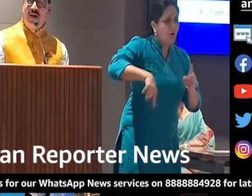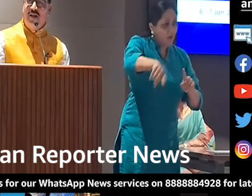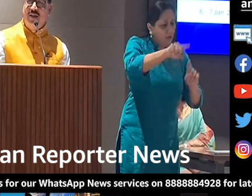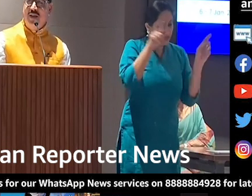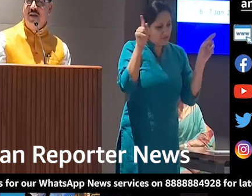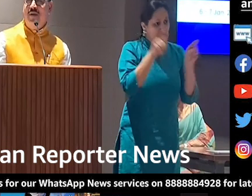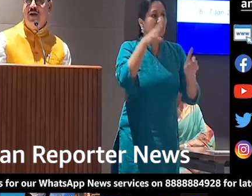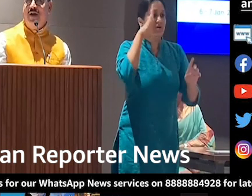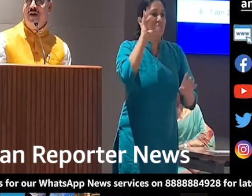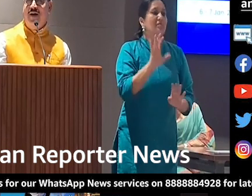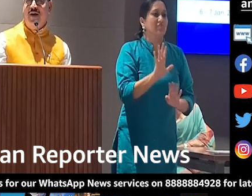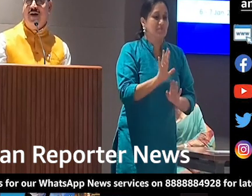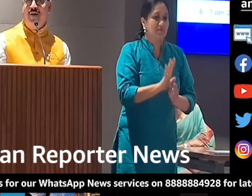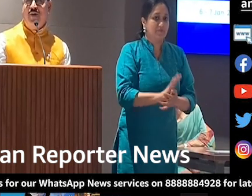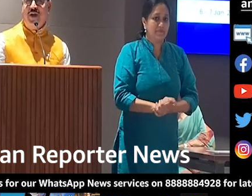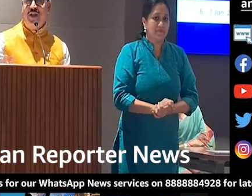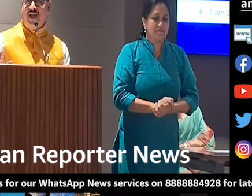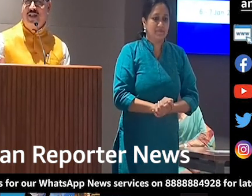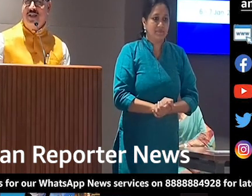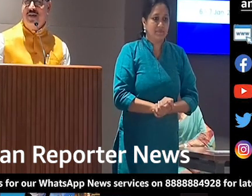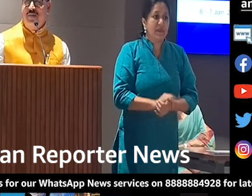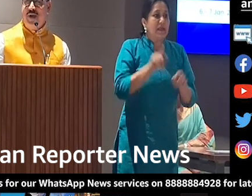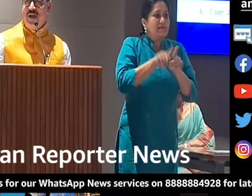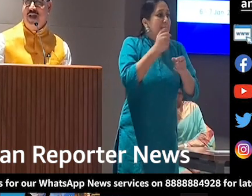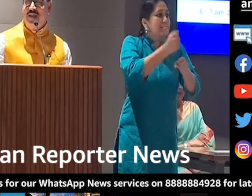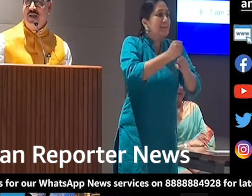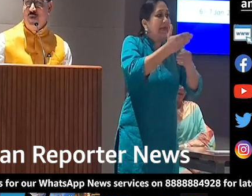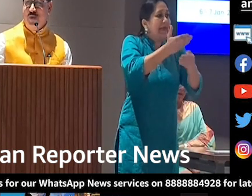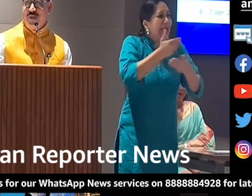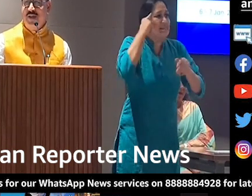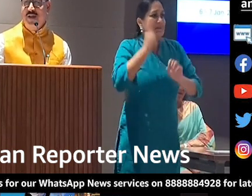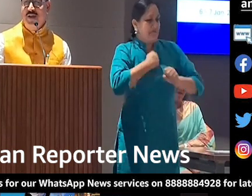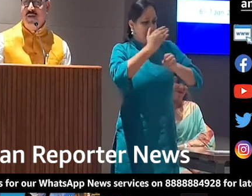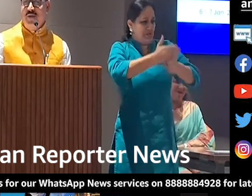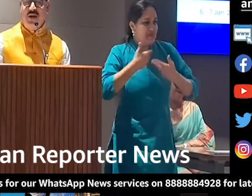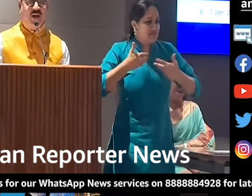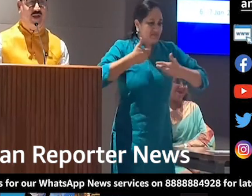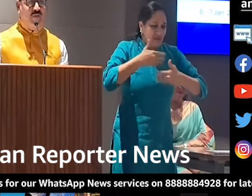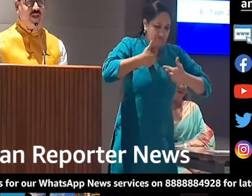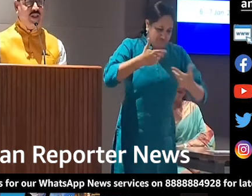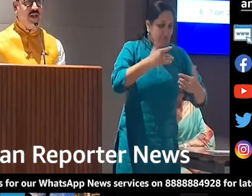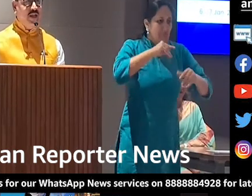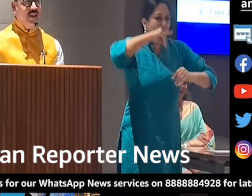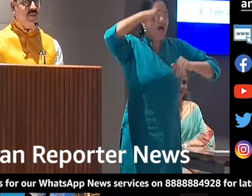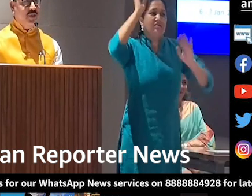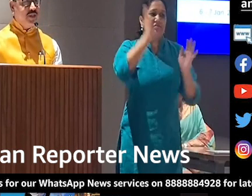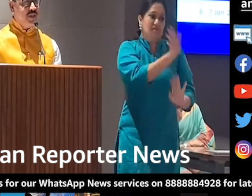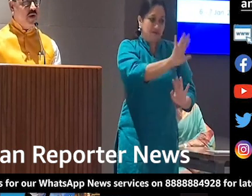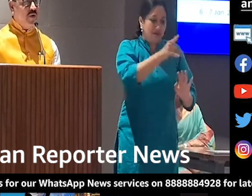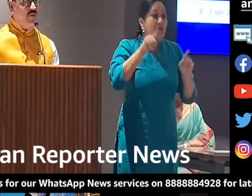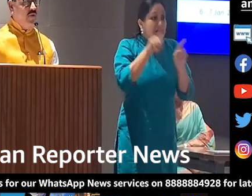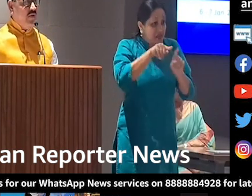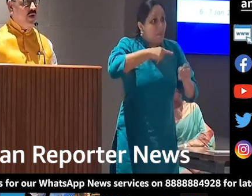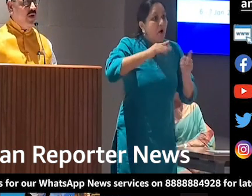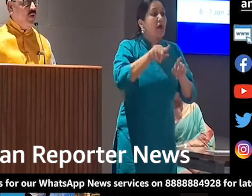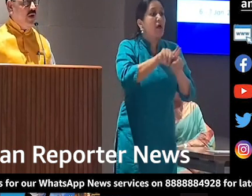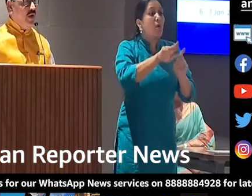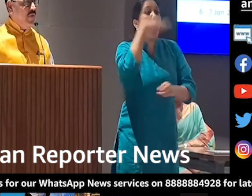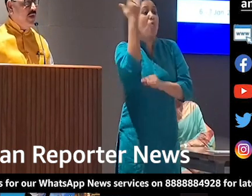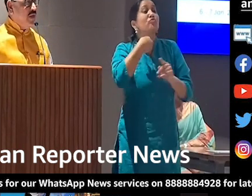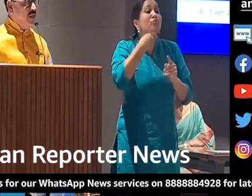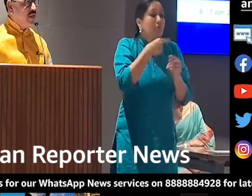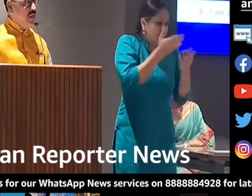like the not the guest but as the host. You know, everything that misses out, wherever